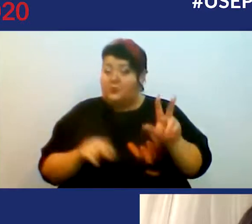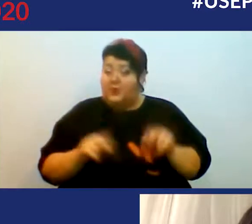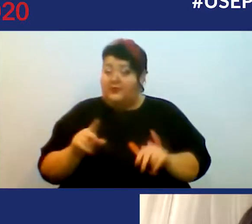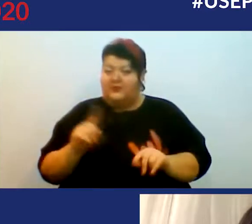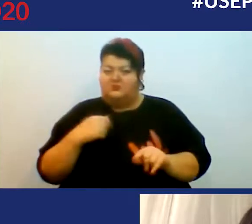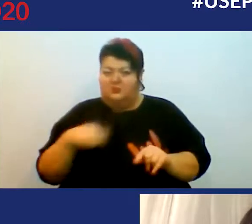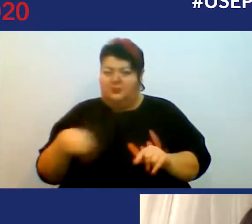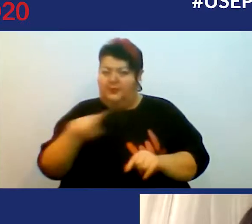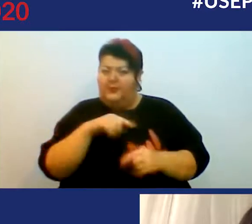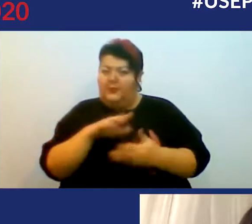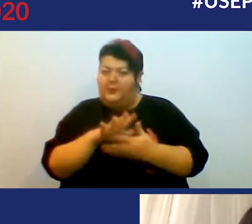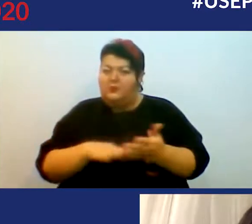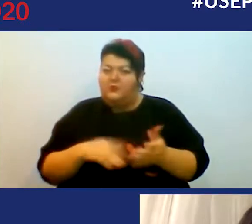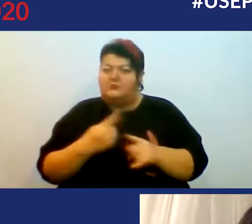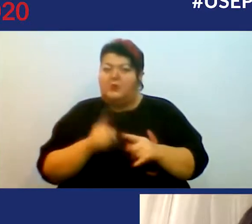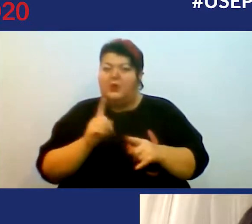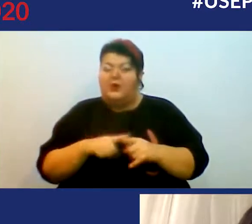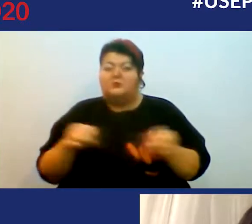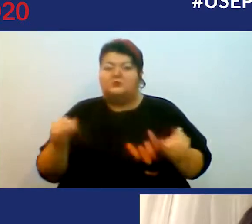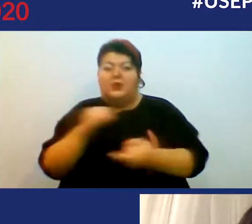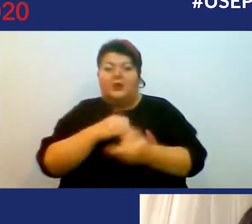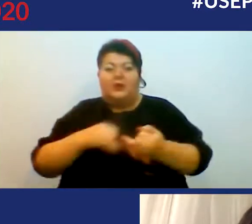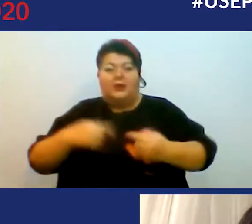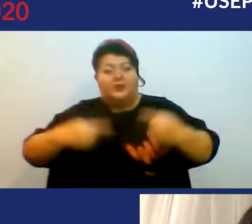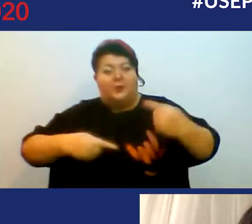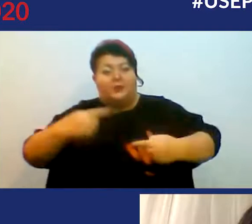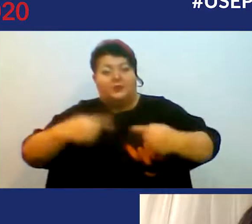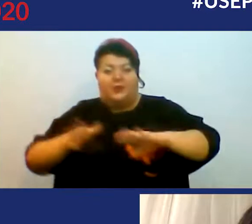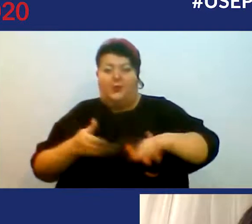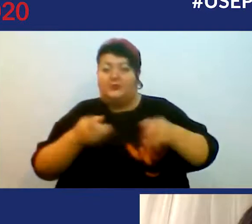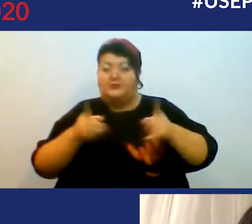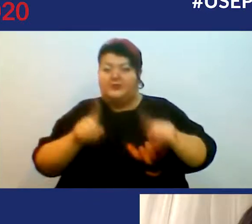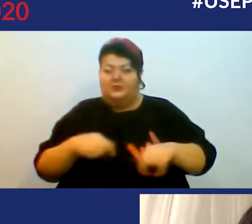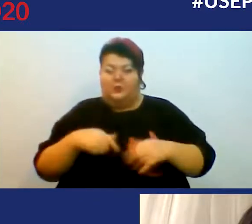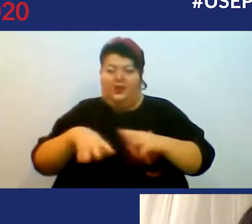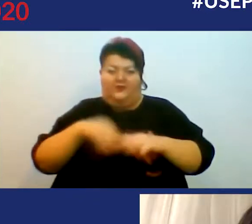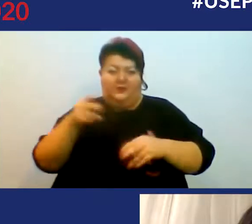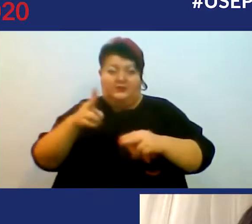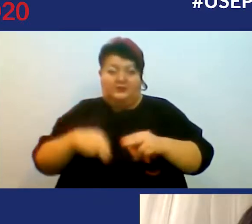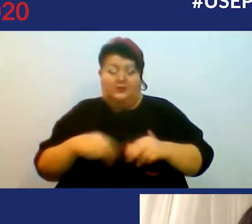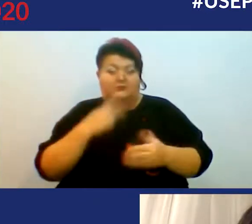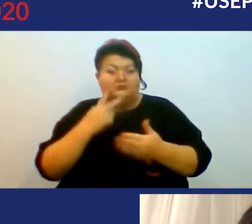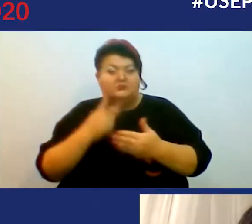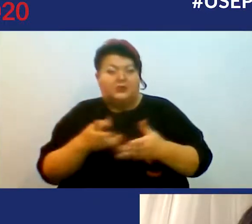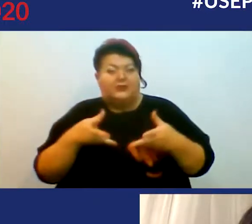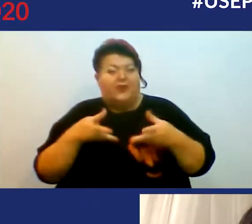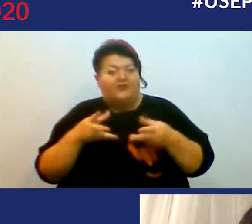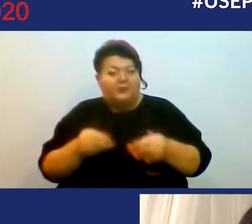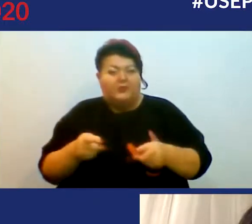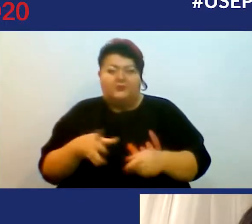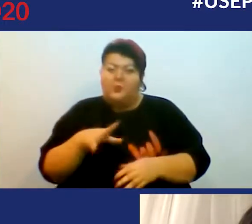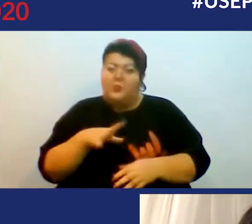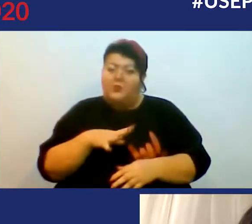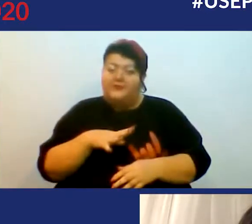after the election. But it's been a powerful organizing tool on the one hand, right? So you have massive voter